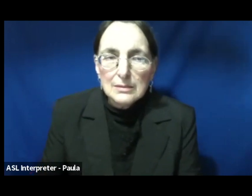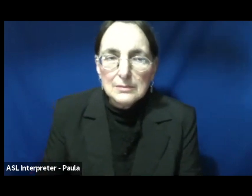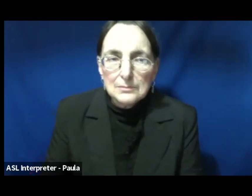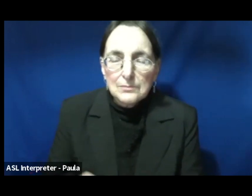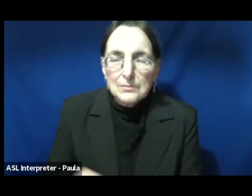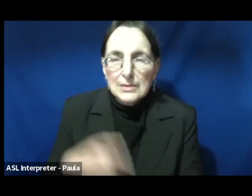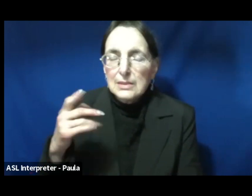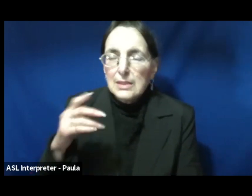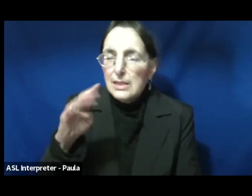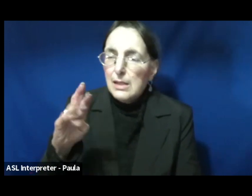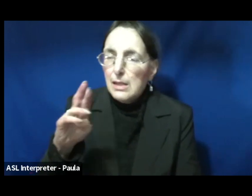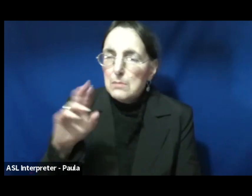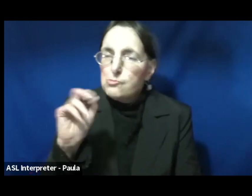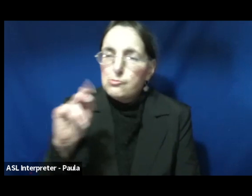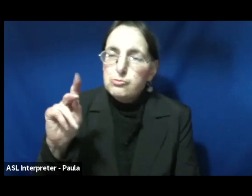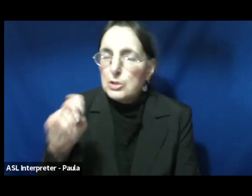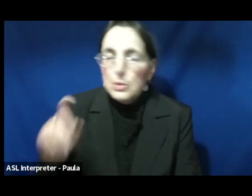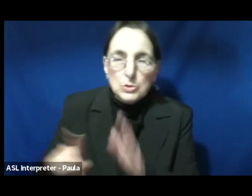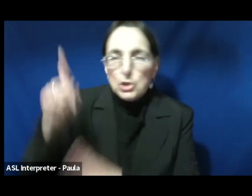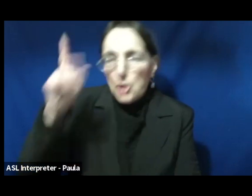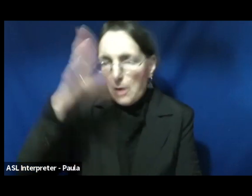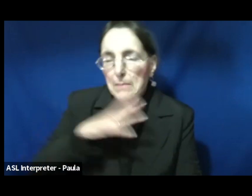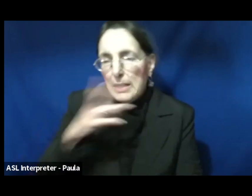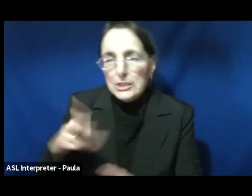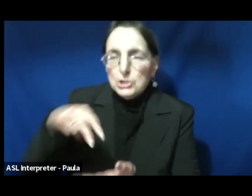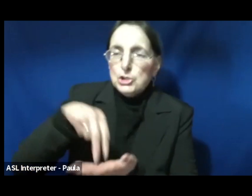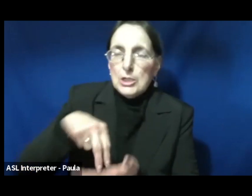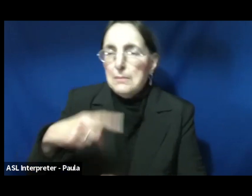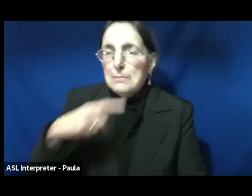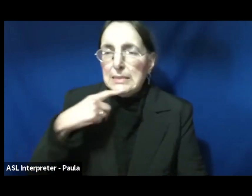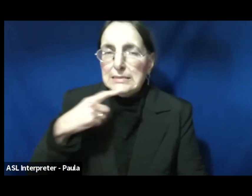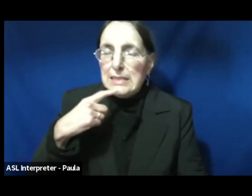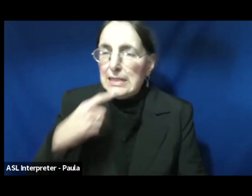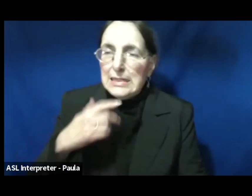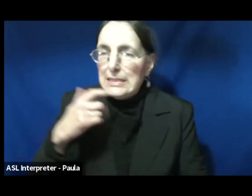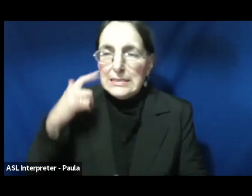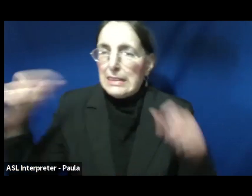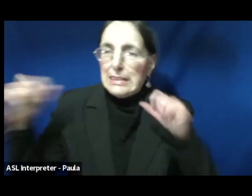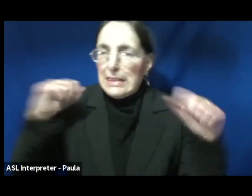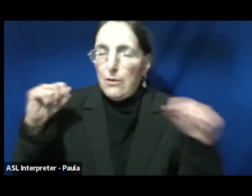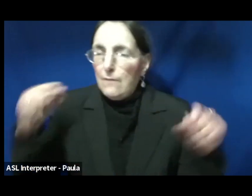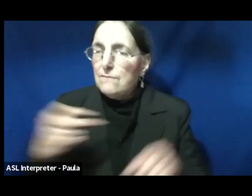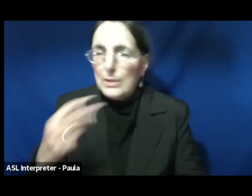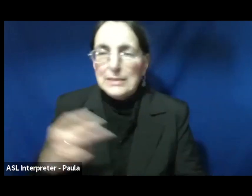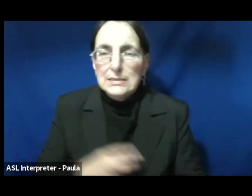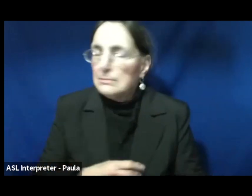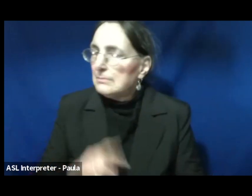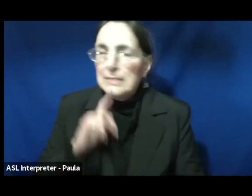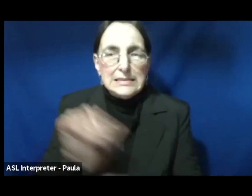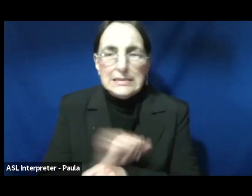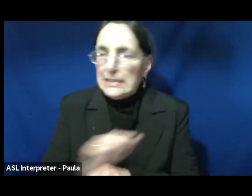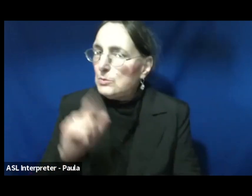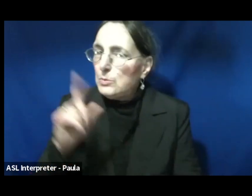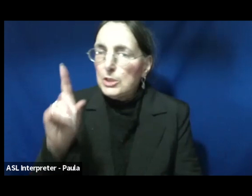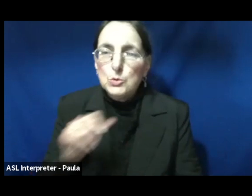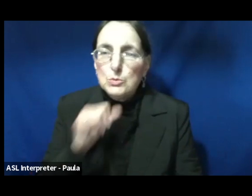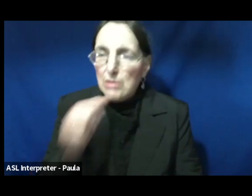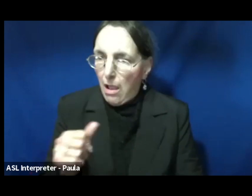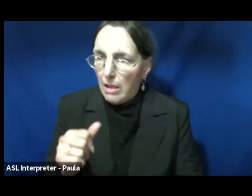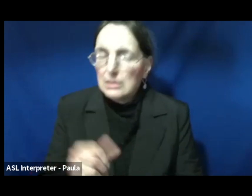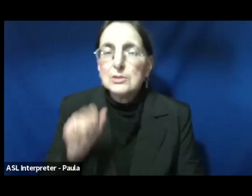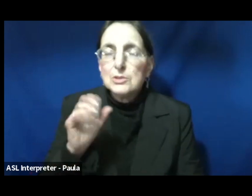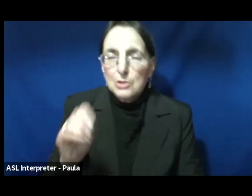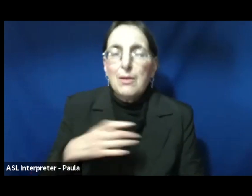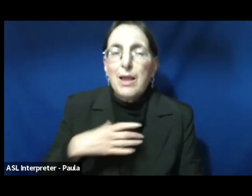stood up and said in his booming voice, indeed, we do not. So I'd like to invite you to